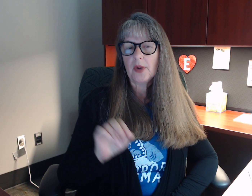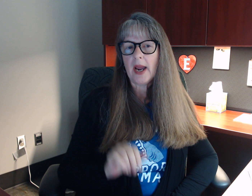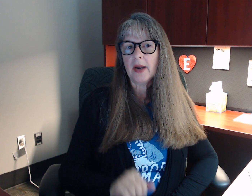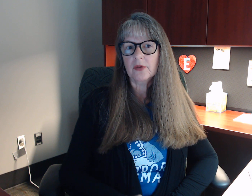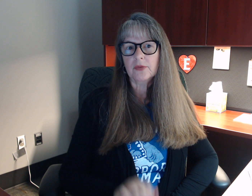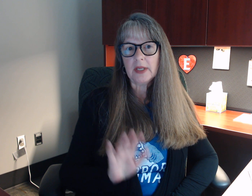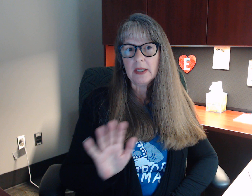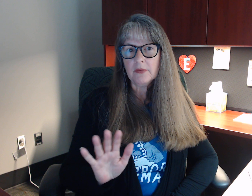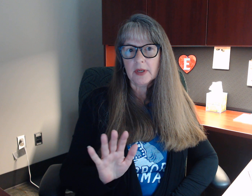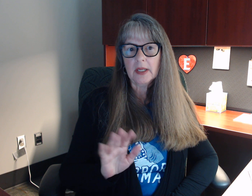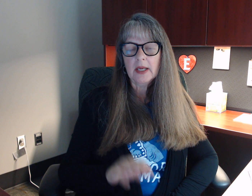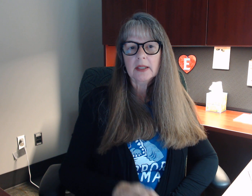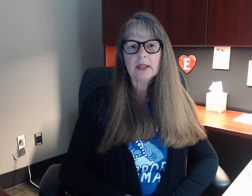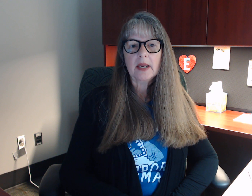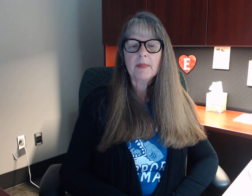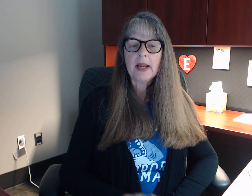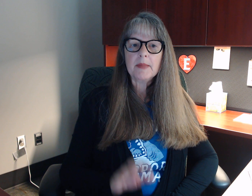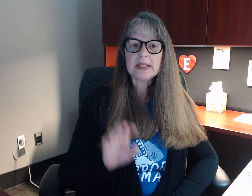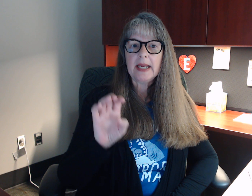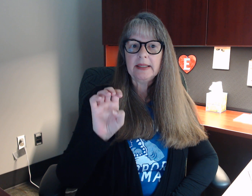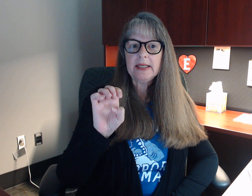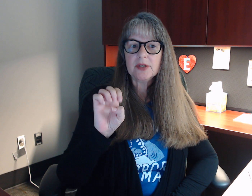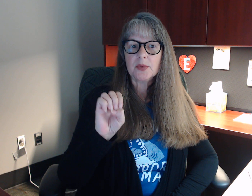kind of even. Like my name is Eileen, so it's